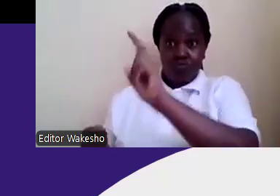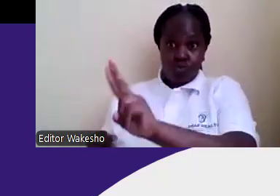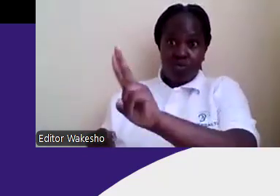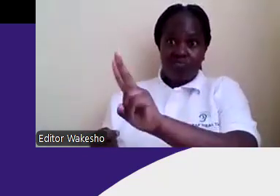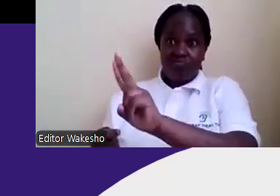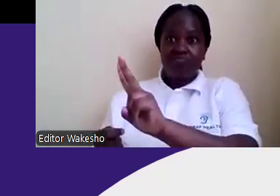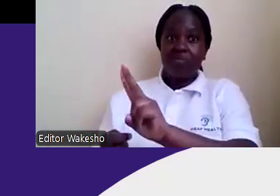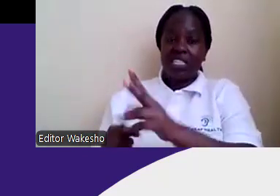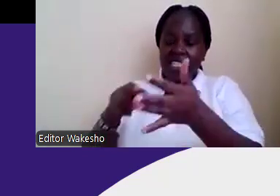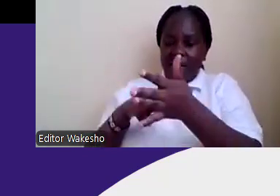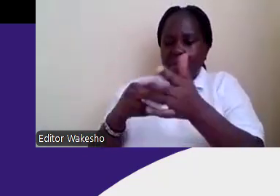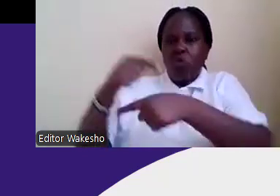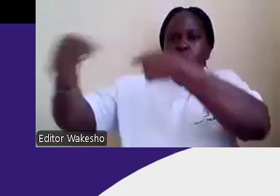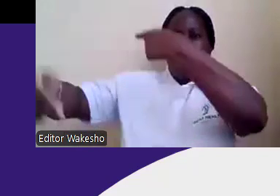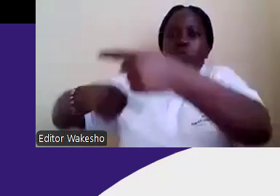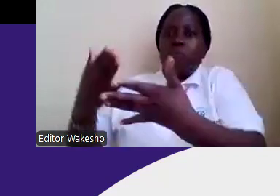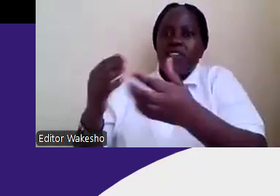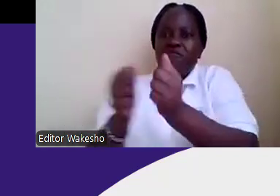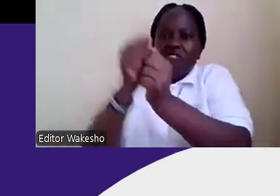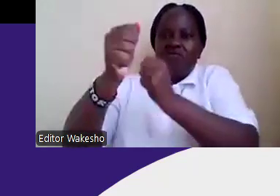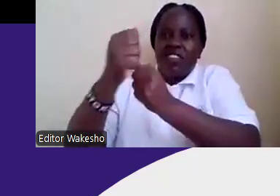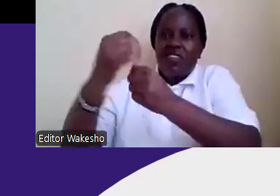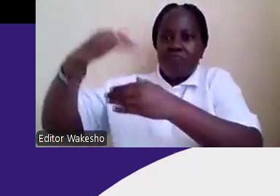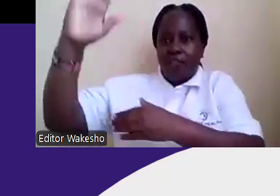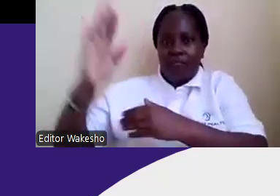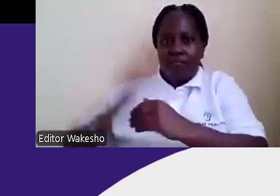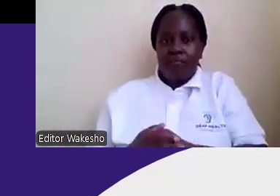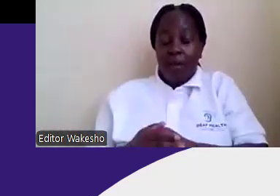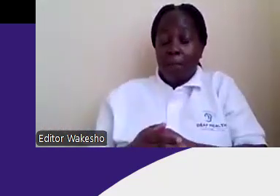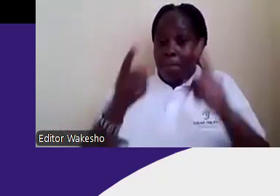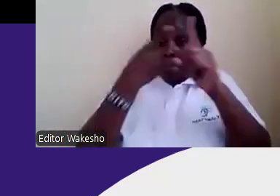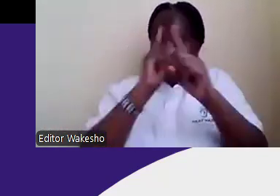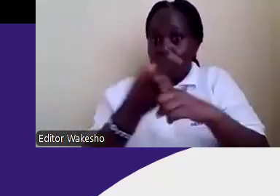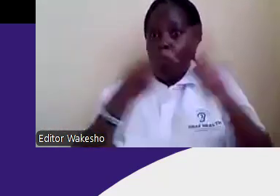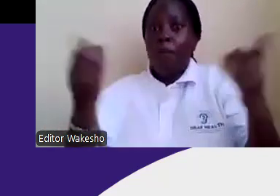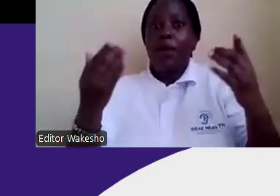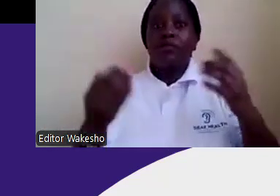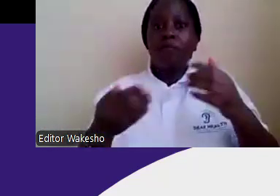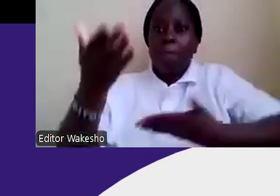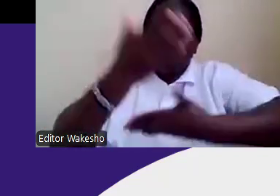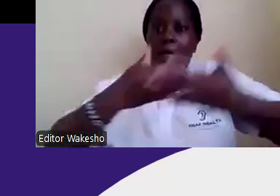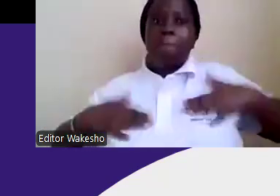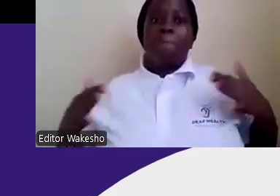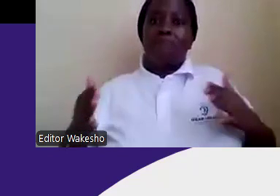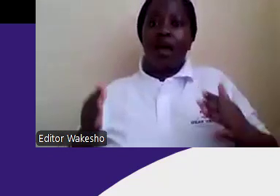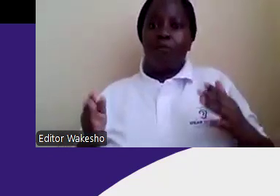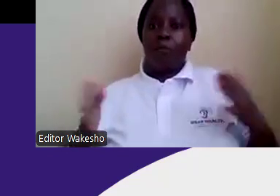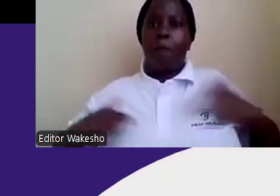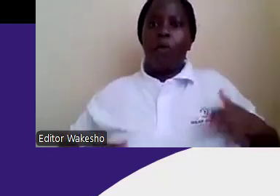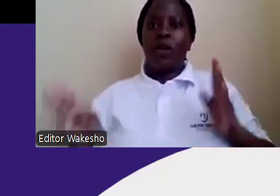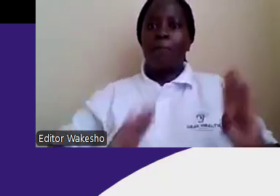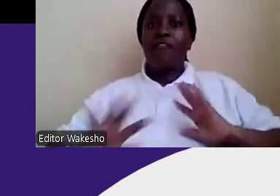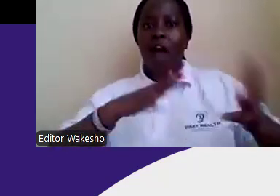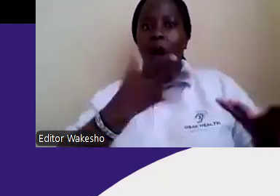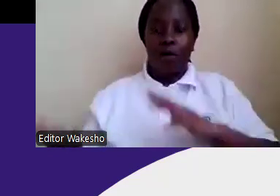that ties in, especially with some of the lifestyle factors. Type 1 diabetes, symptoms will often come on very